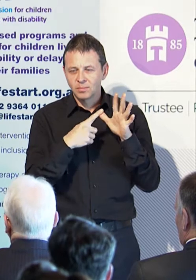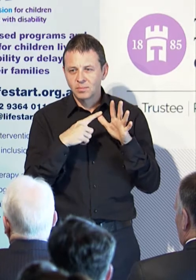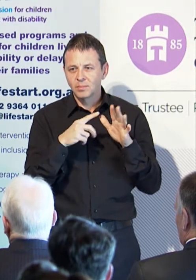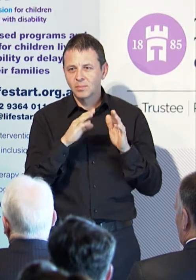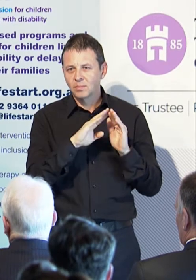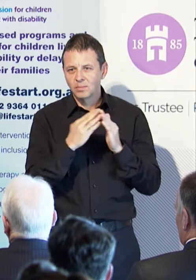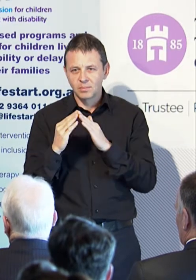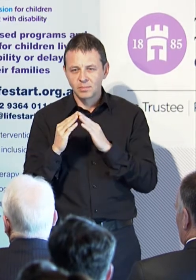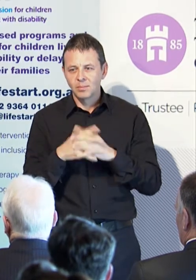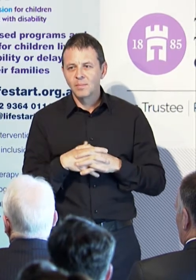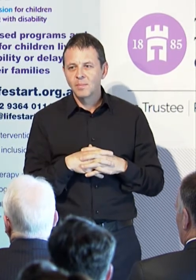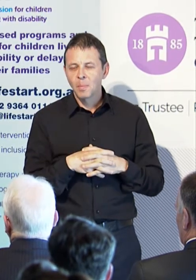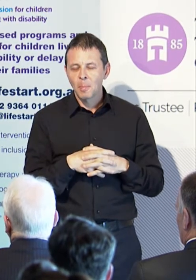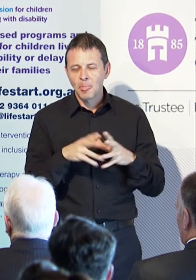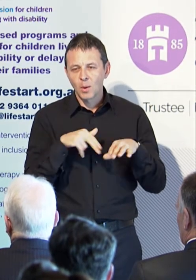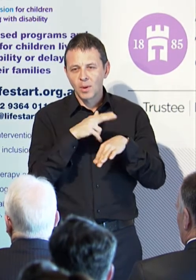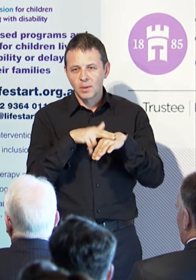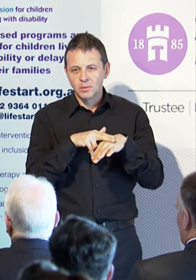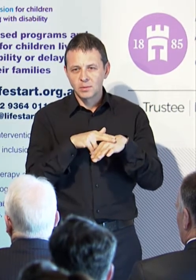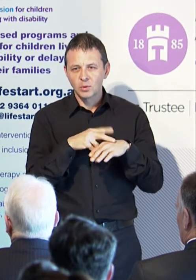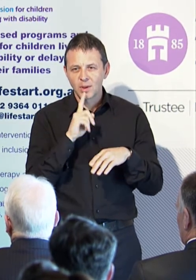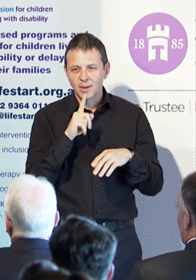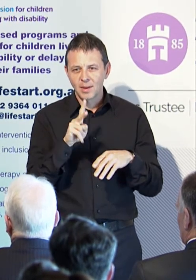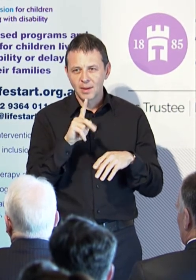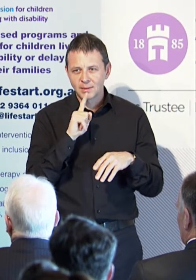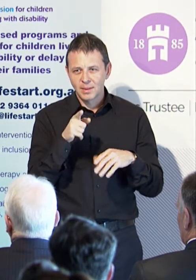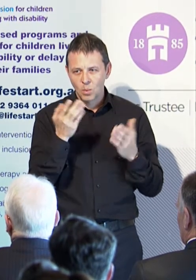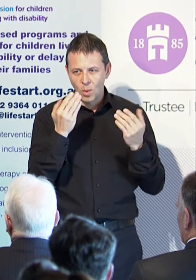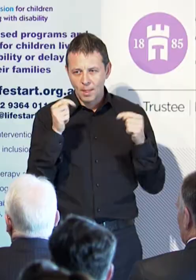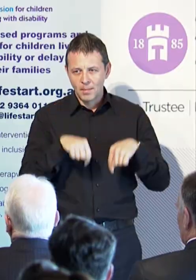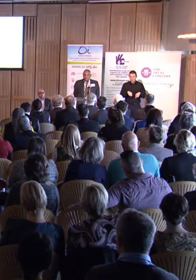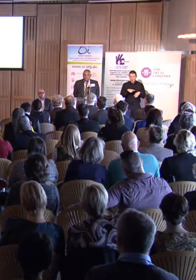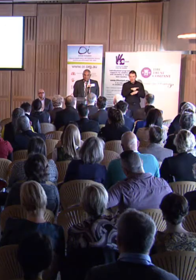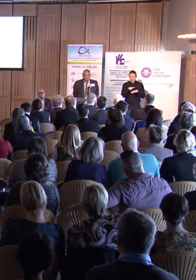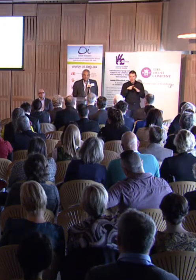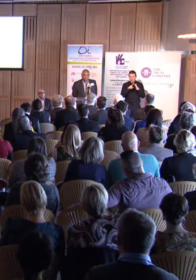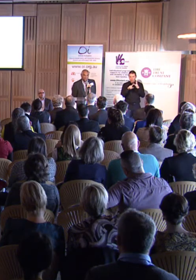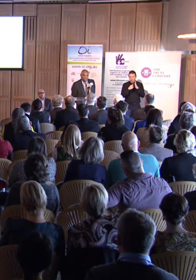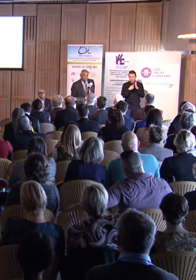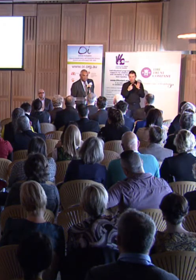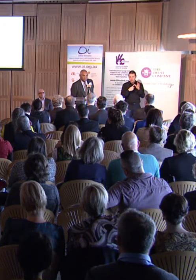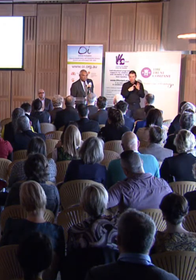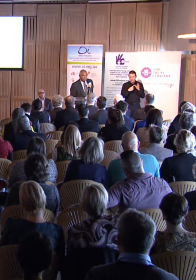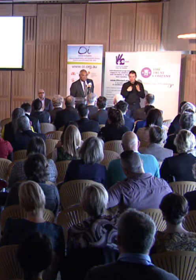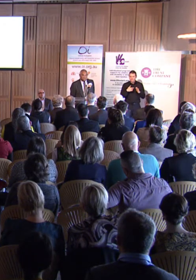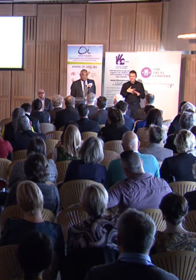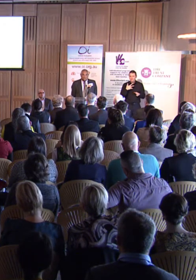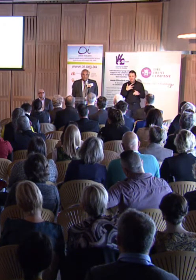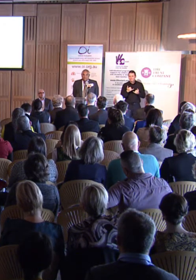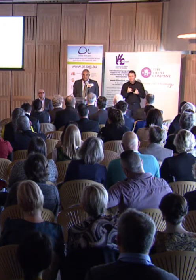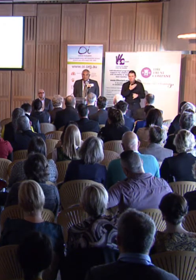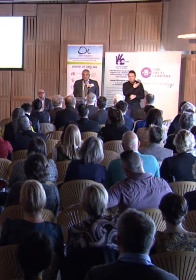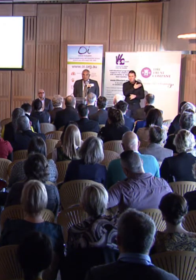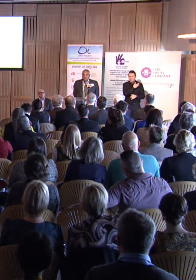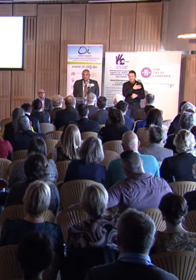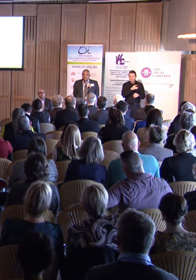once again, welcome to Eora land, and most importantly on my behalf, and I feel really privileged because